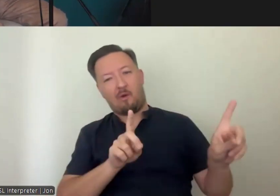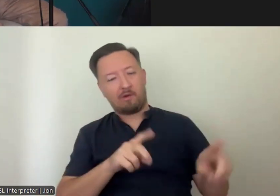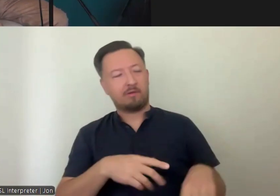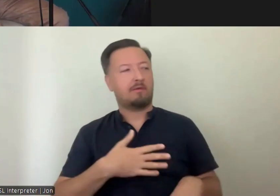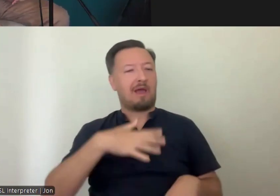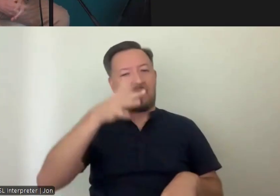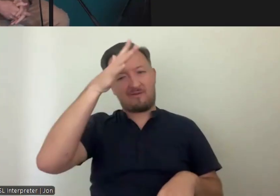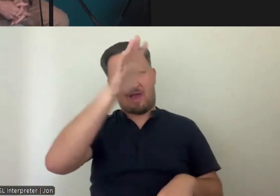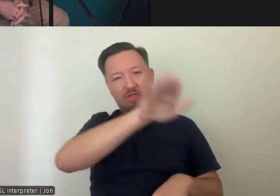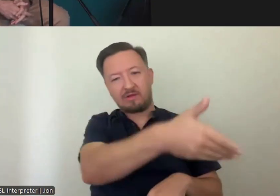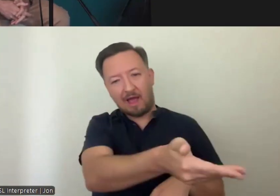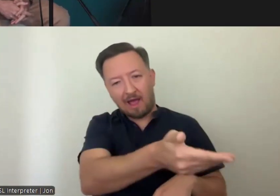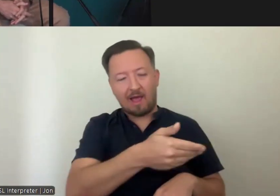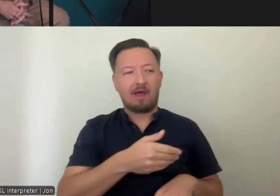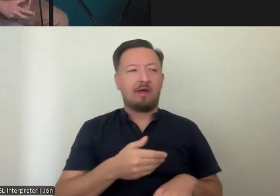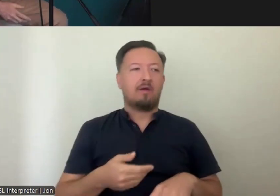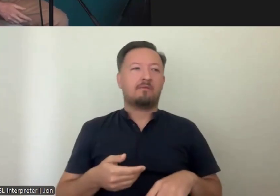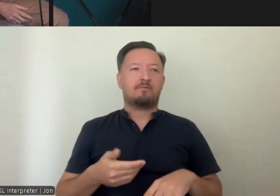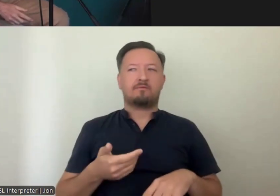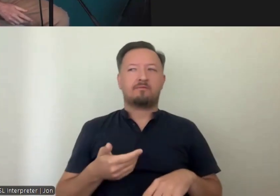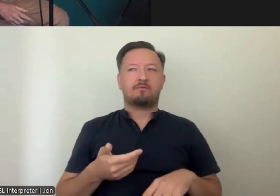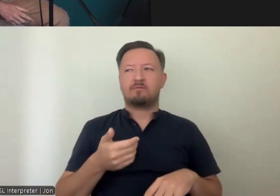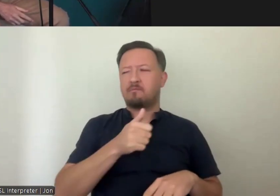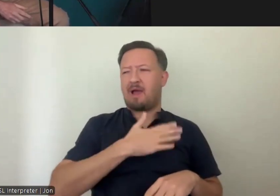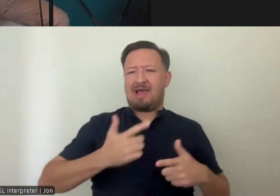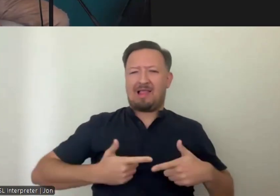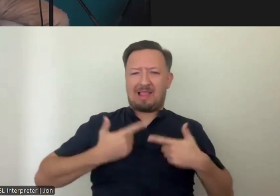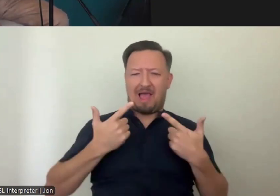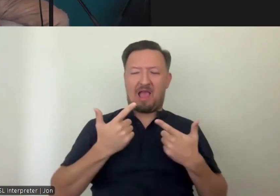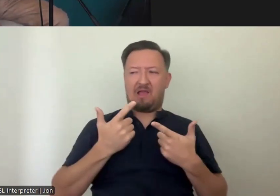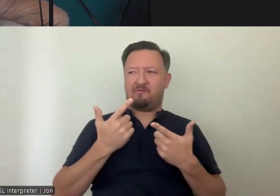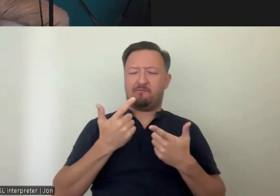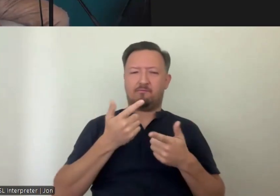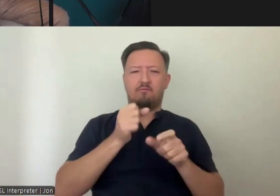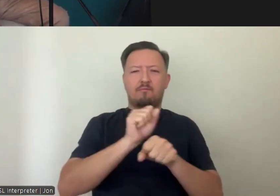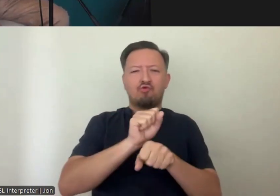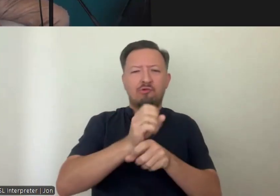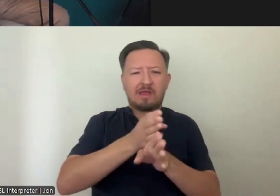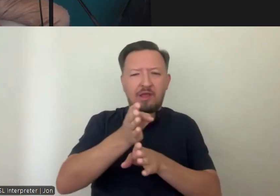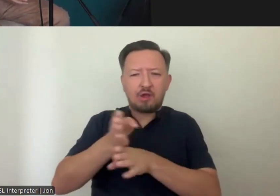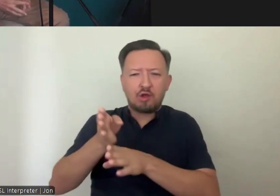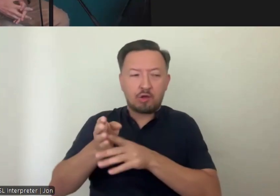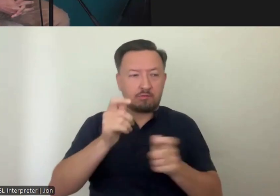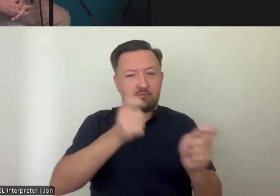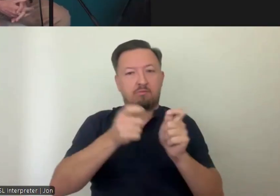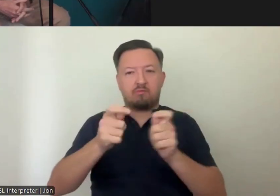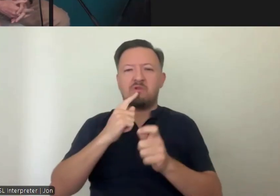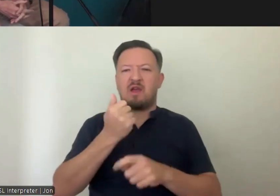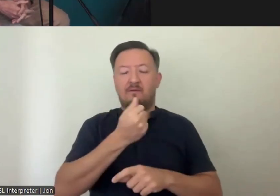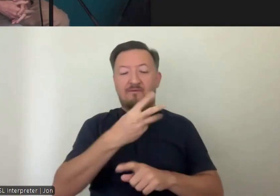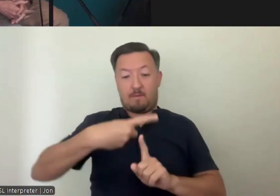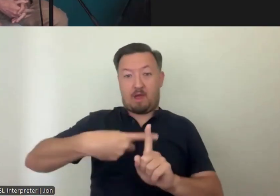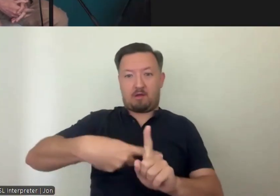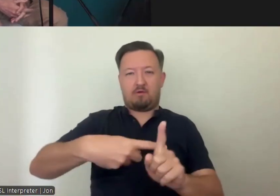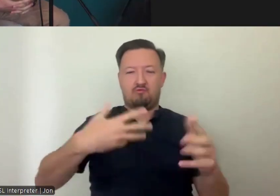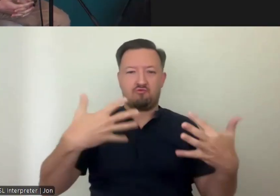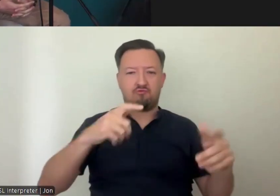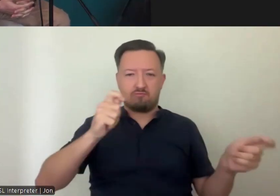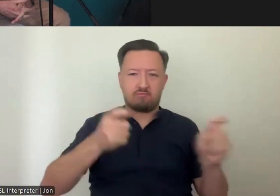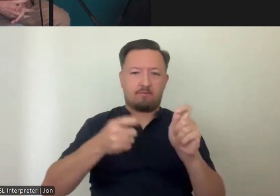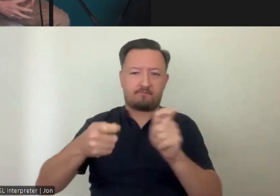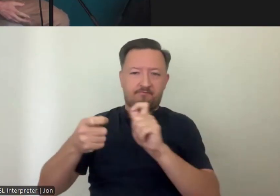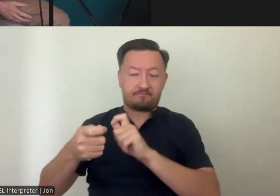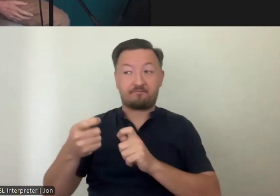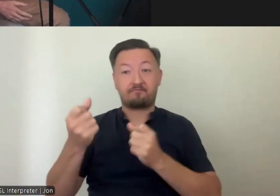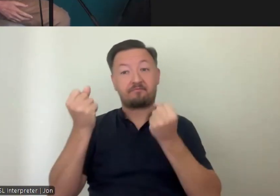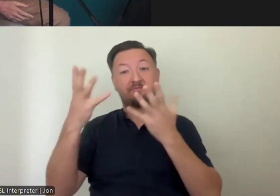dying, and some major changes in my career. All of that happened in the span of a few months. So now any psychologist would